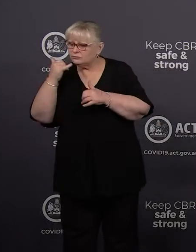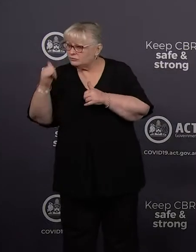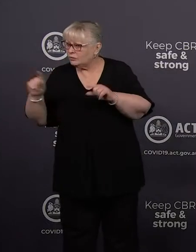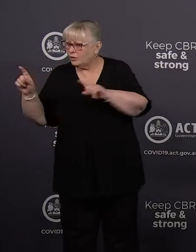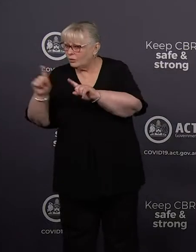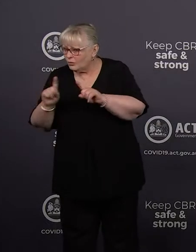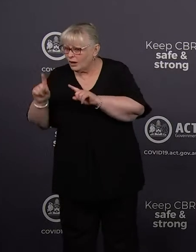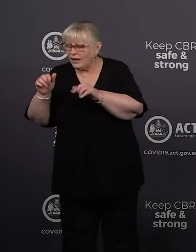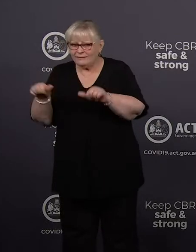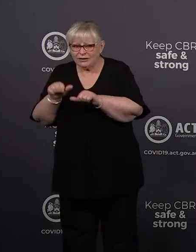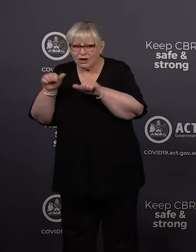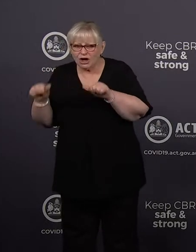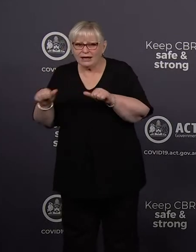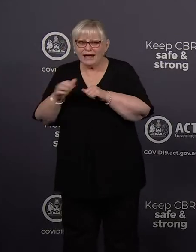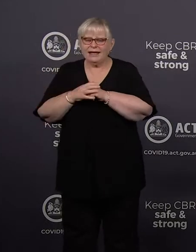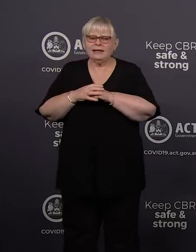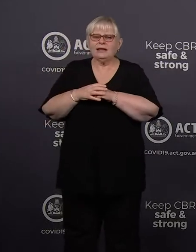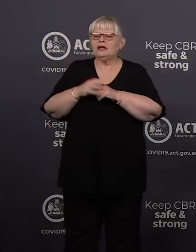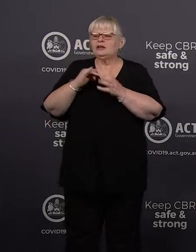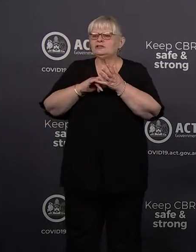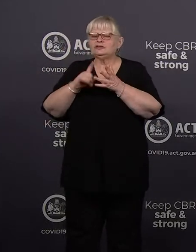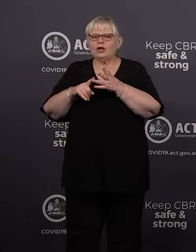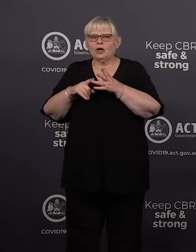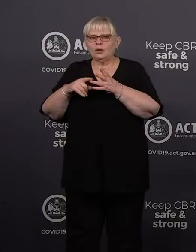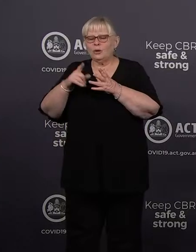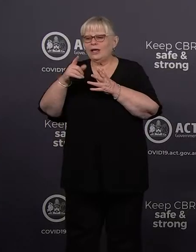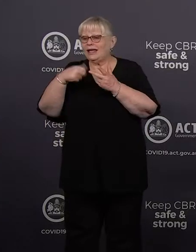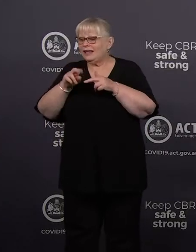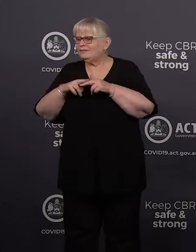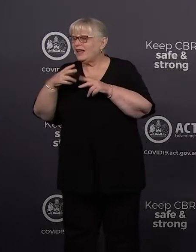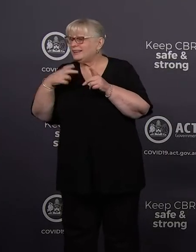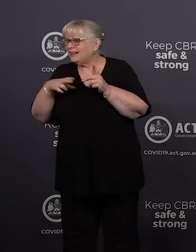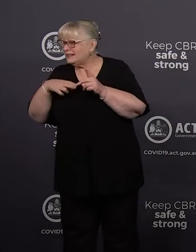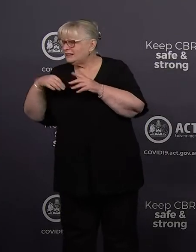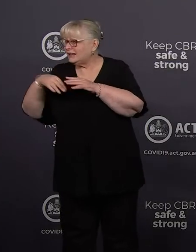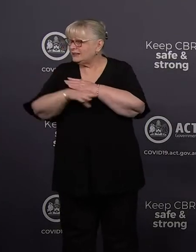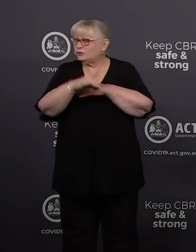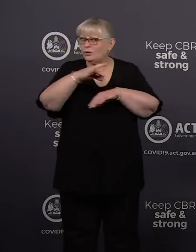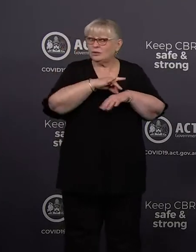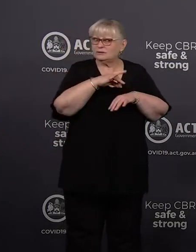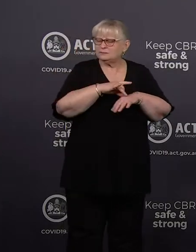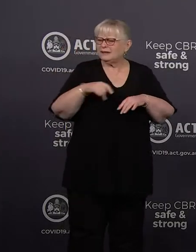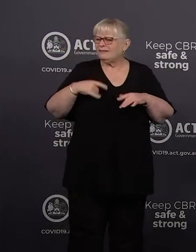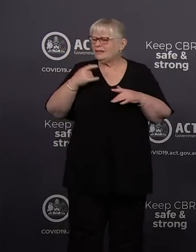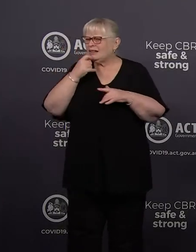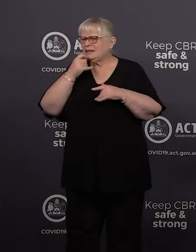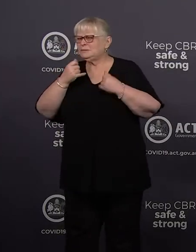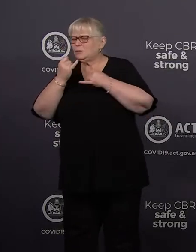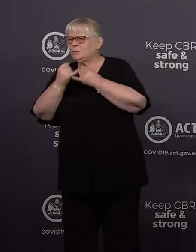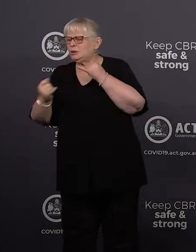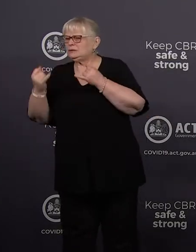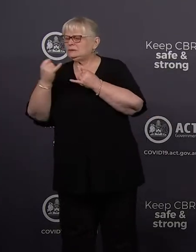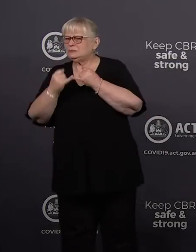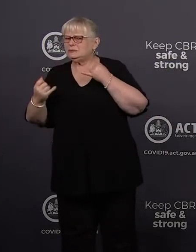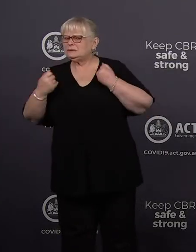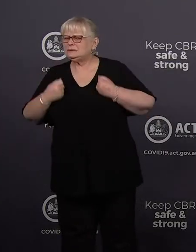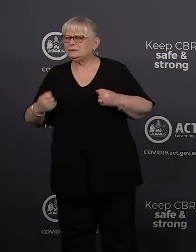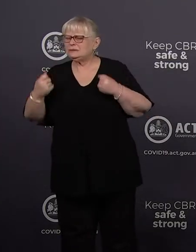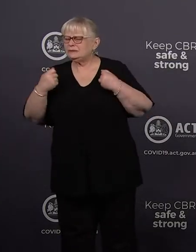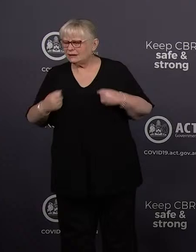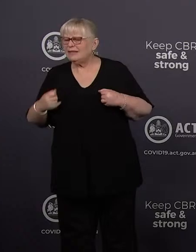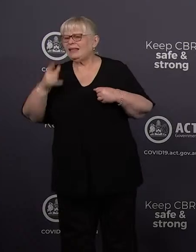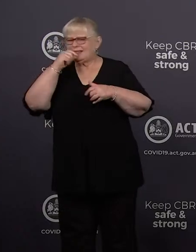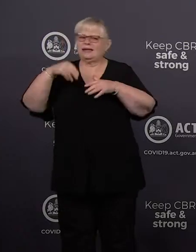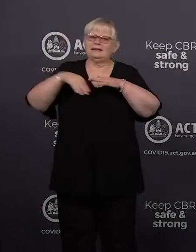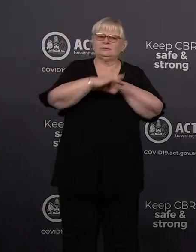in and give them a line to be able to come back into the care system if they do feel that they're deteriorating or if they need additional care at any point